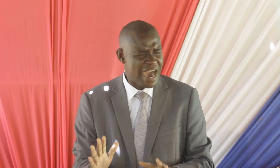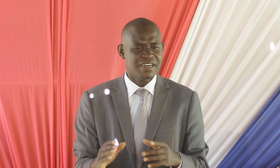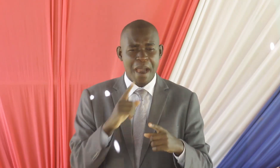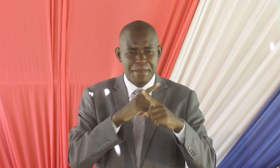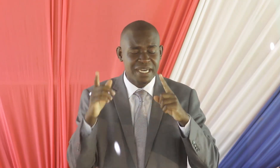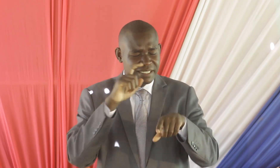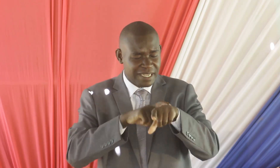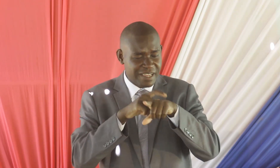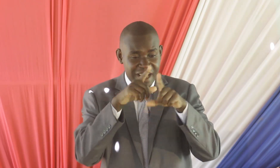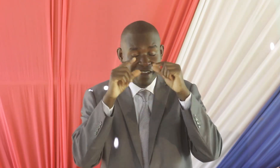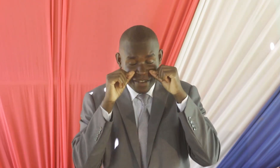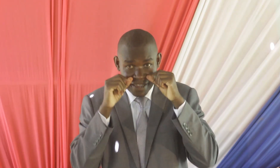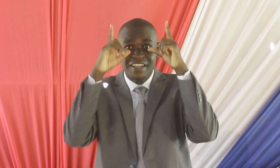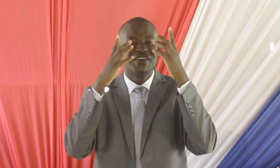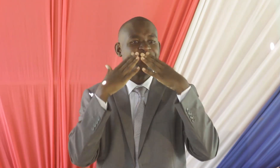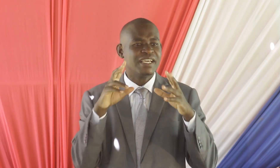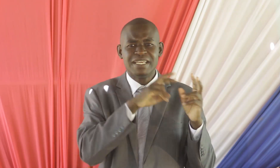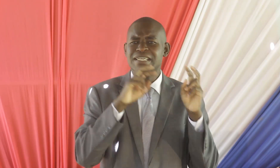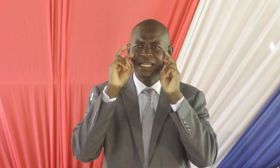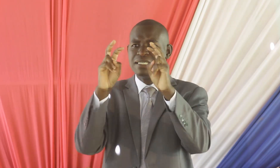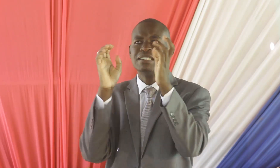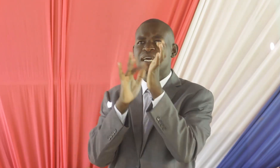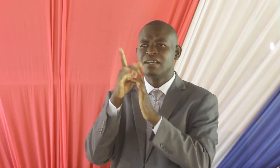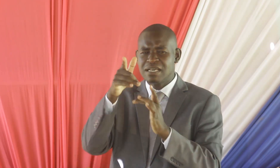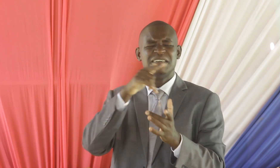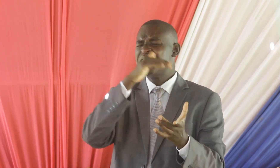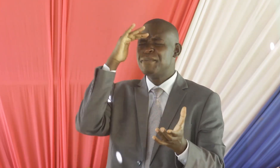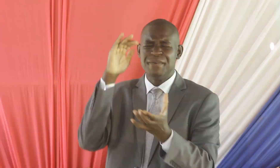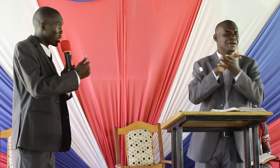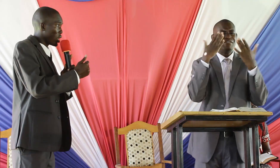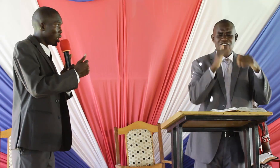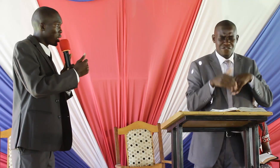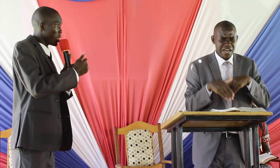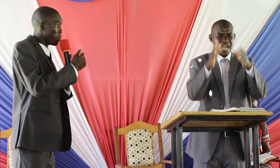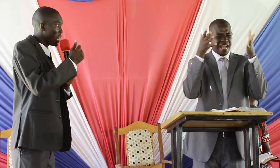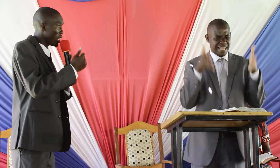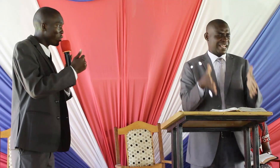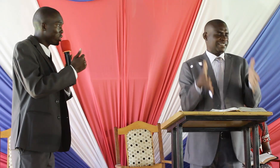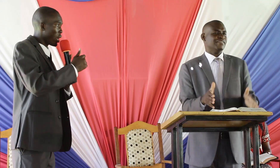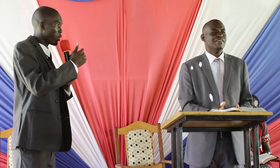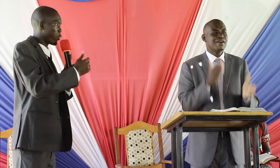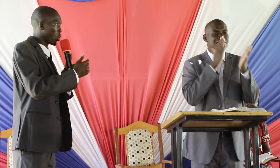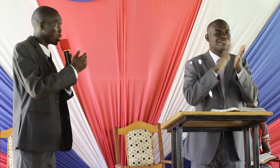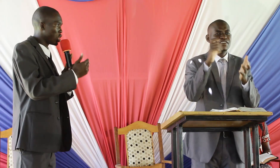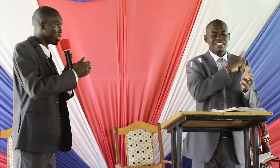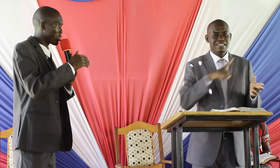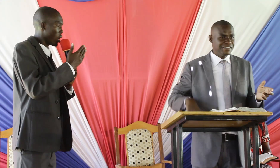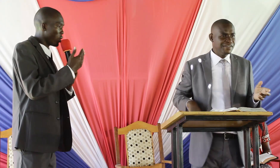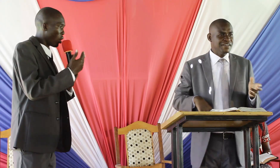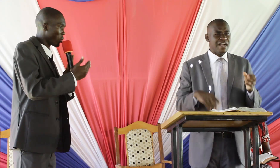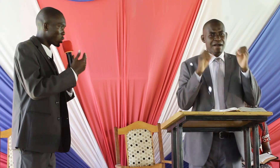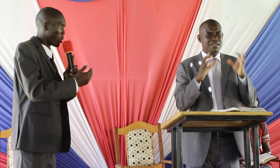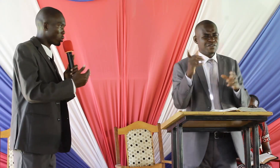doubt. By the time when he could see, he believed and followed